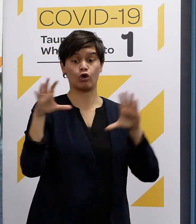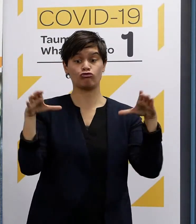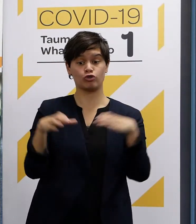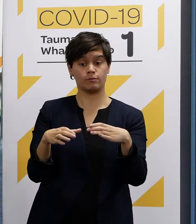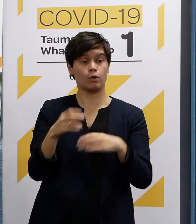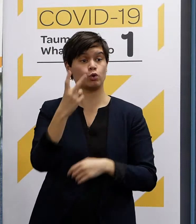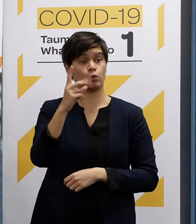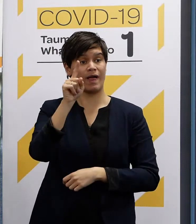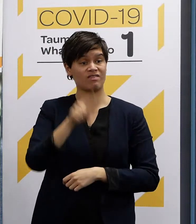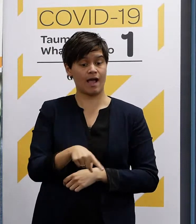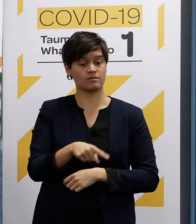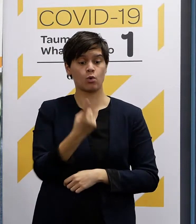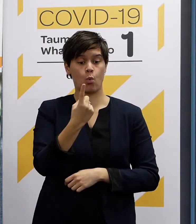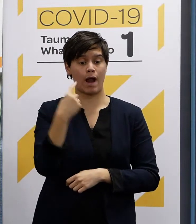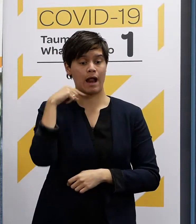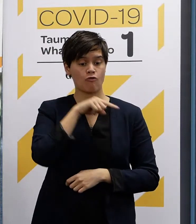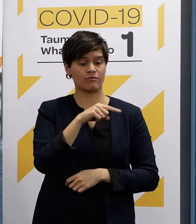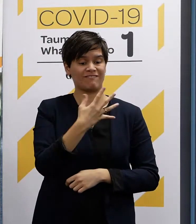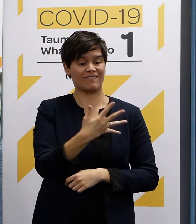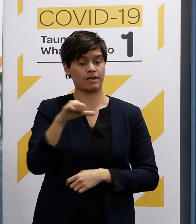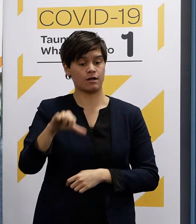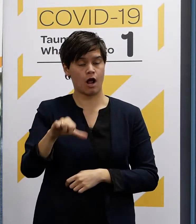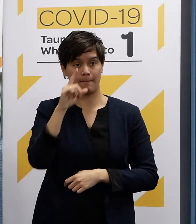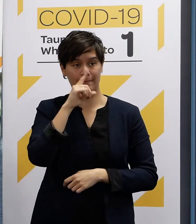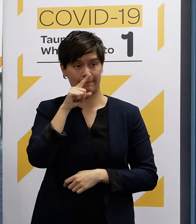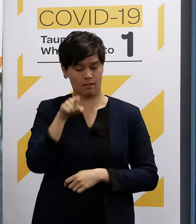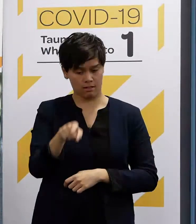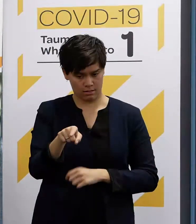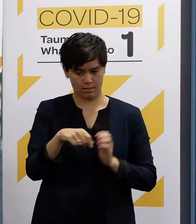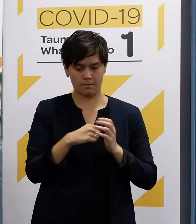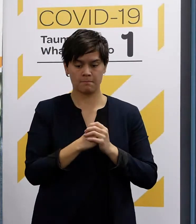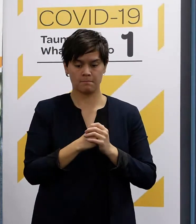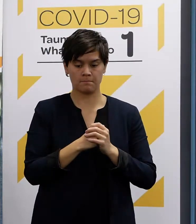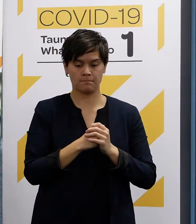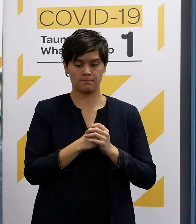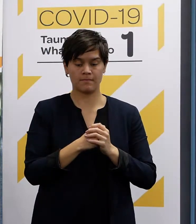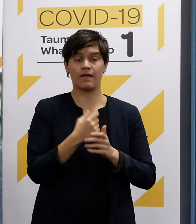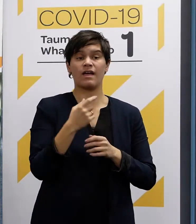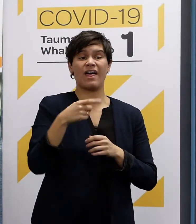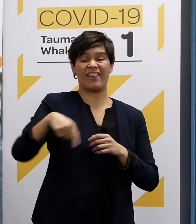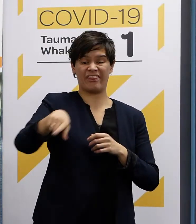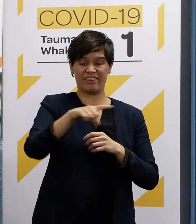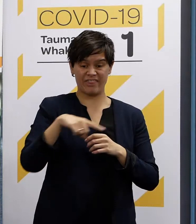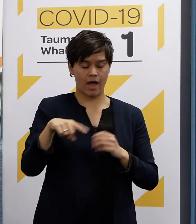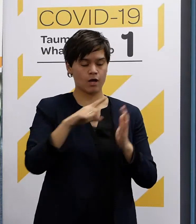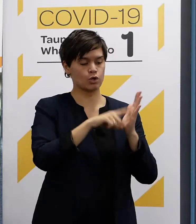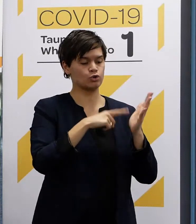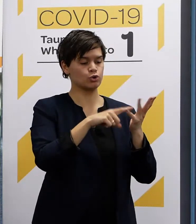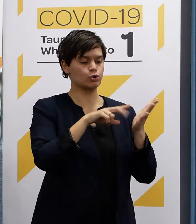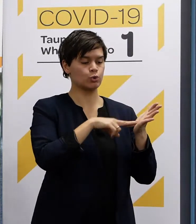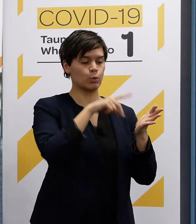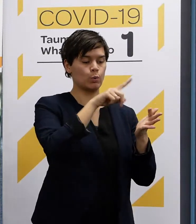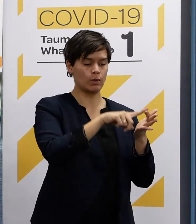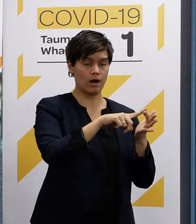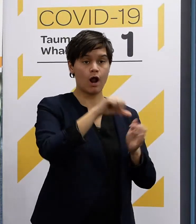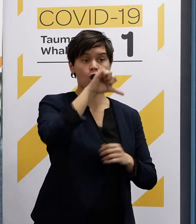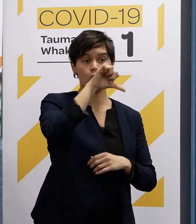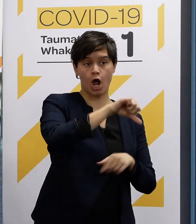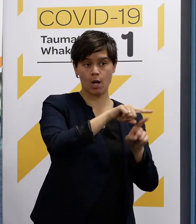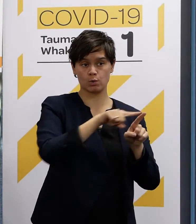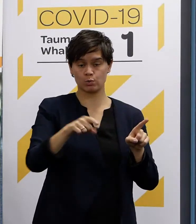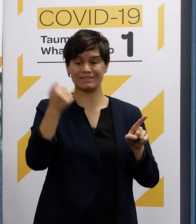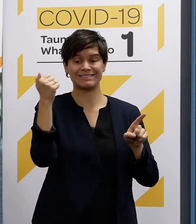2,159 people who left managed isolation facilities from the 9th to the 16th of